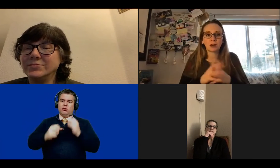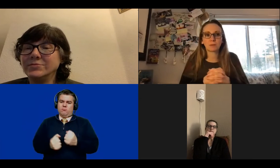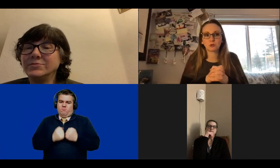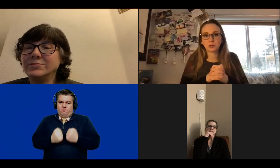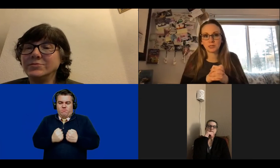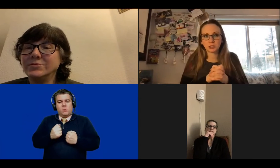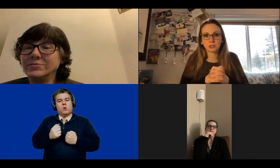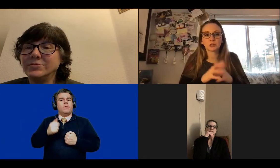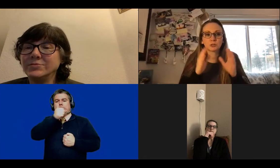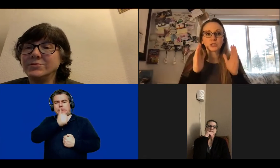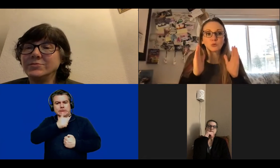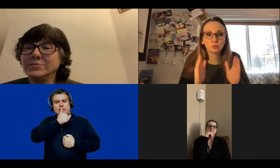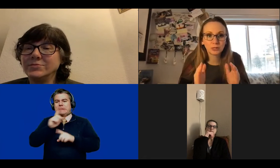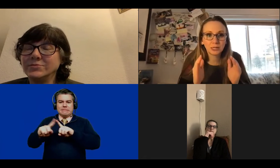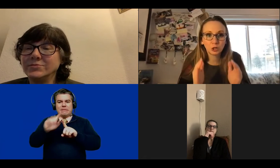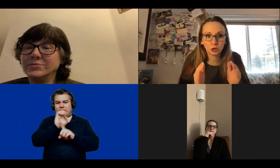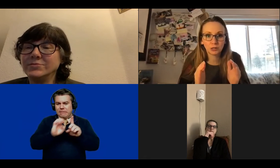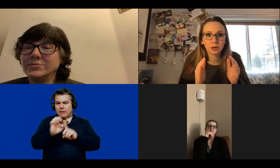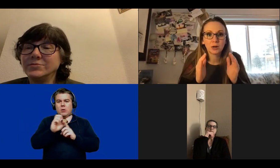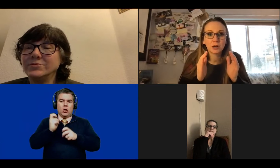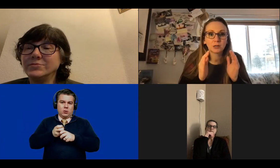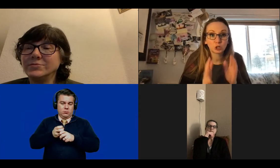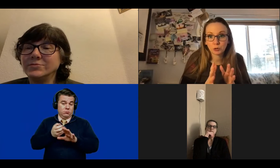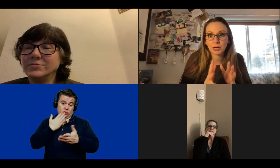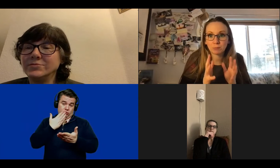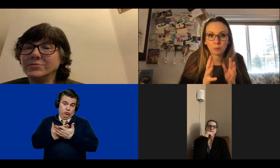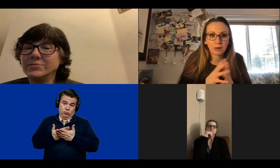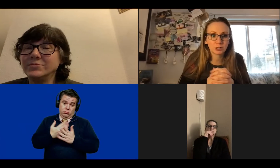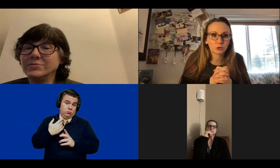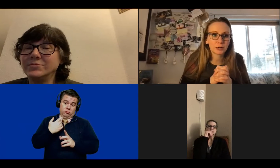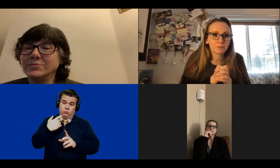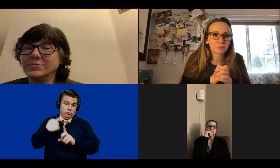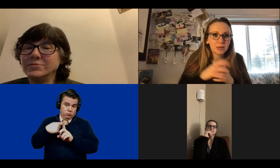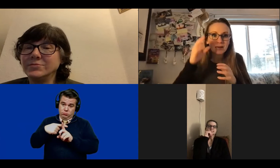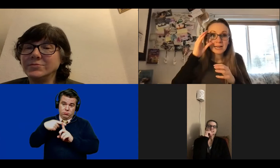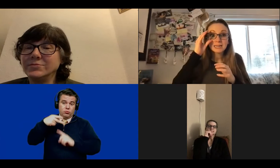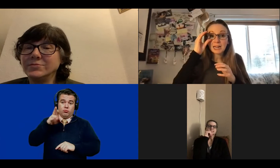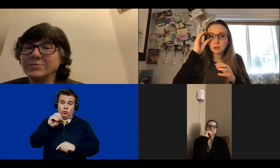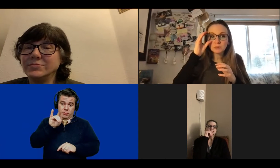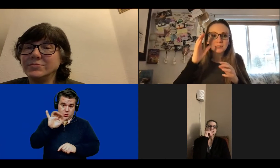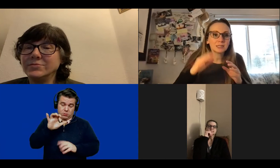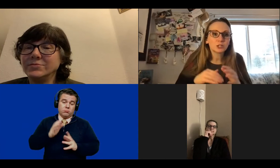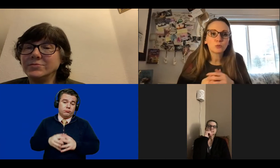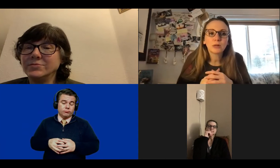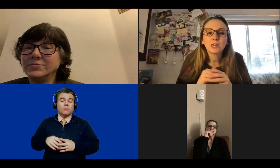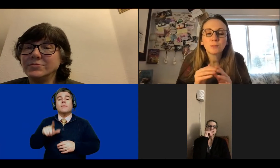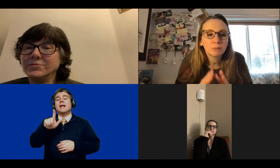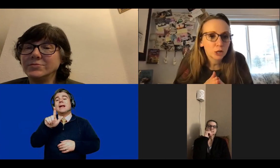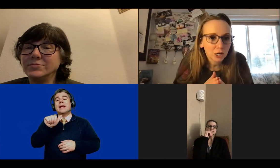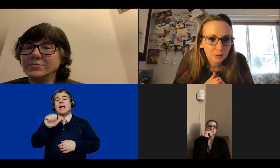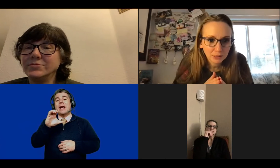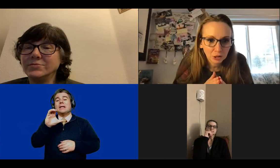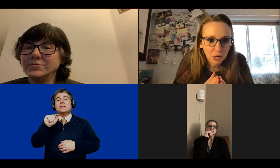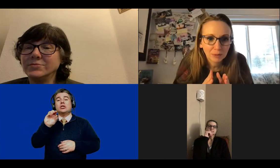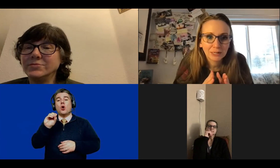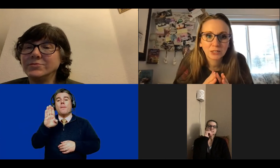extreme environmental conditions. So this is a really good strain, probiotic strain. Lactobacillus, you will hear people